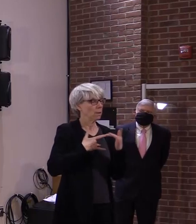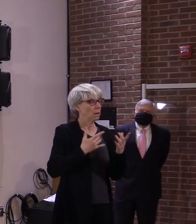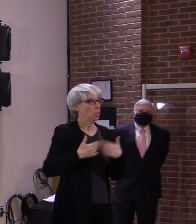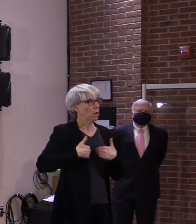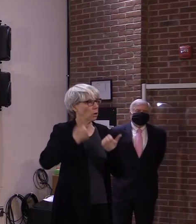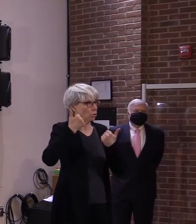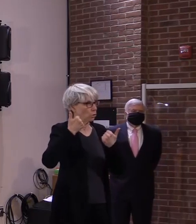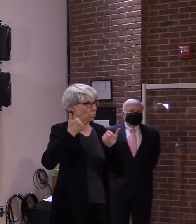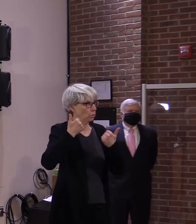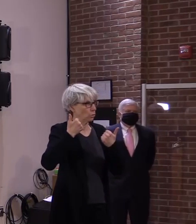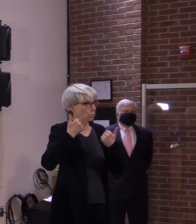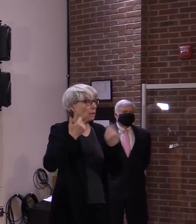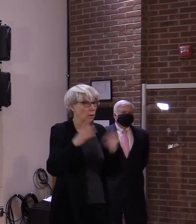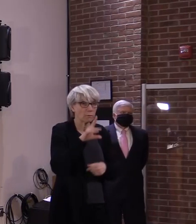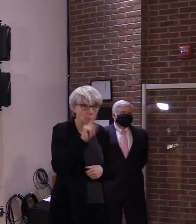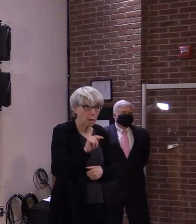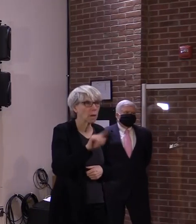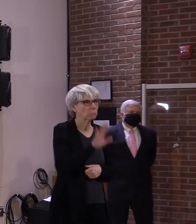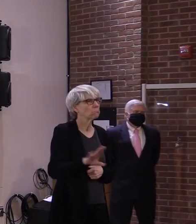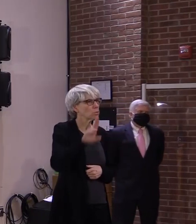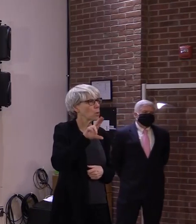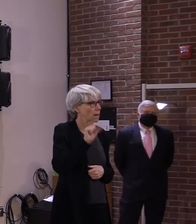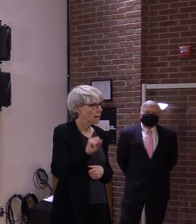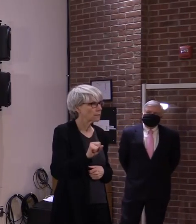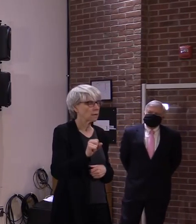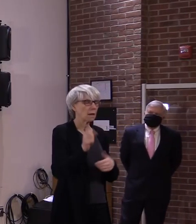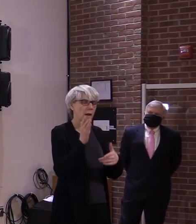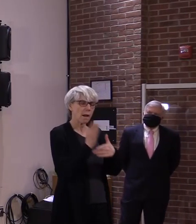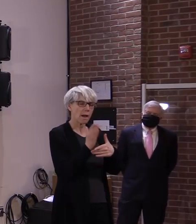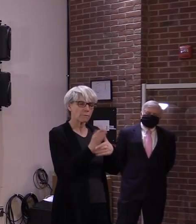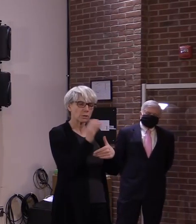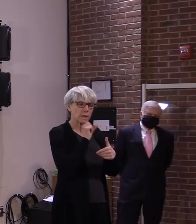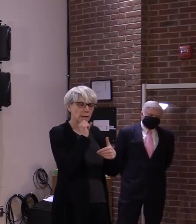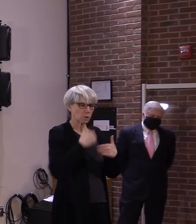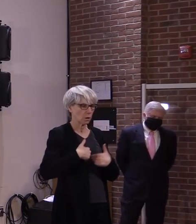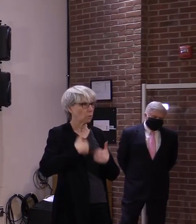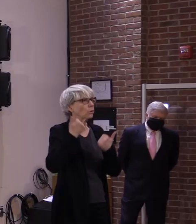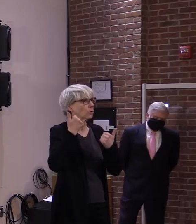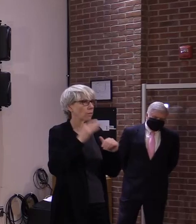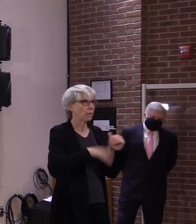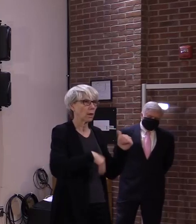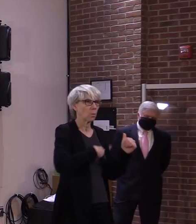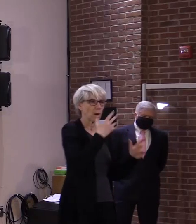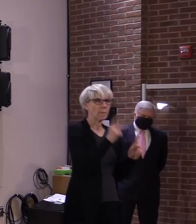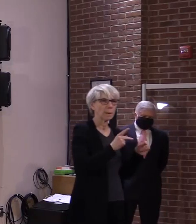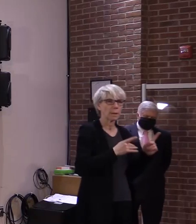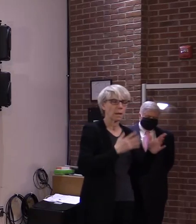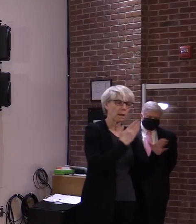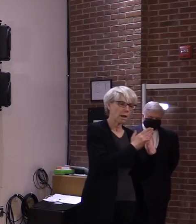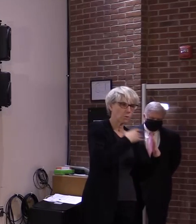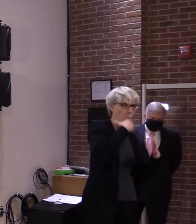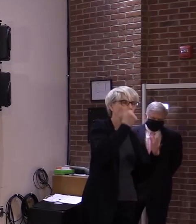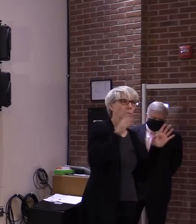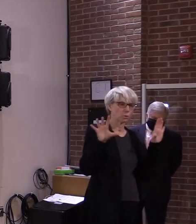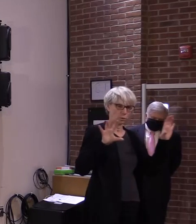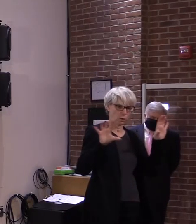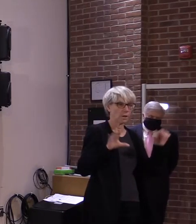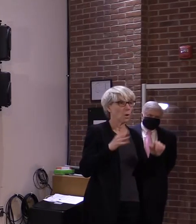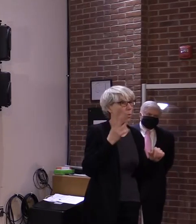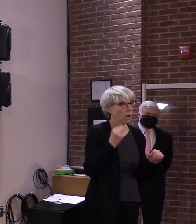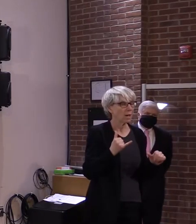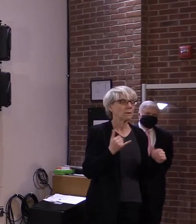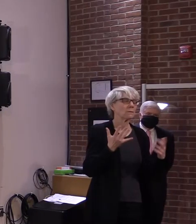but actually beyond Vermont as well, due to a host of factors that have to do with some of the systemic